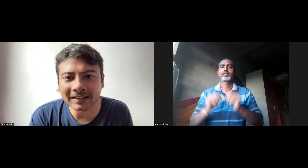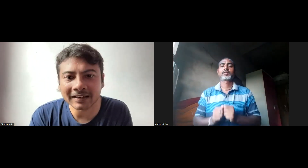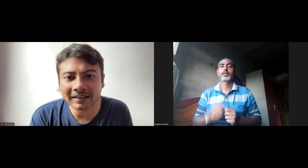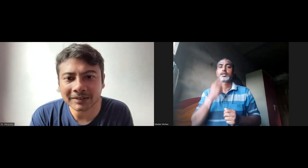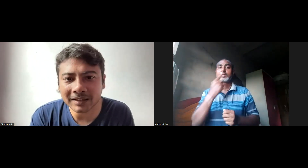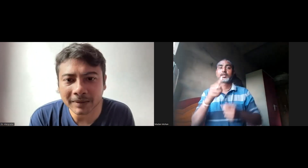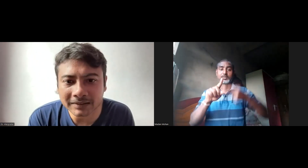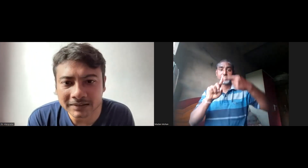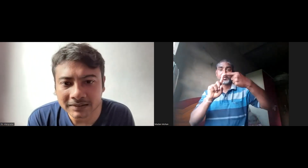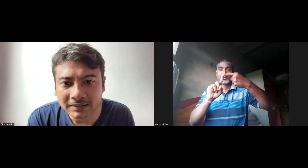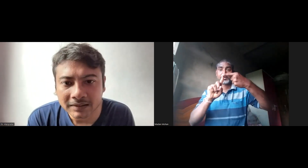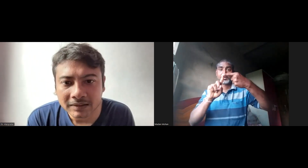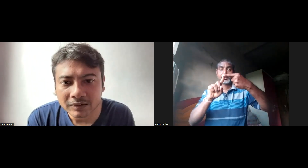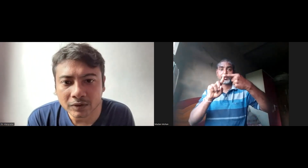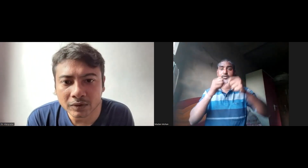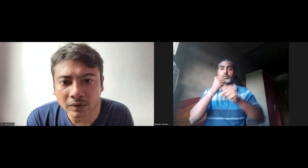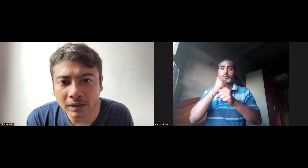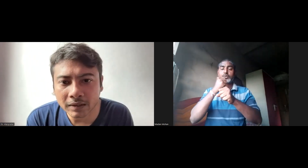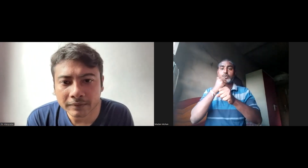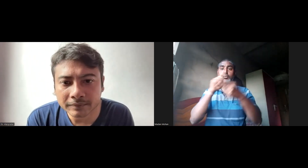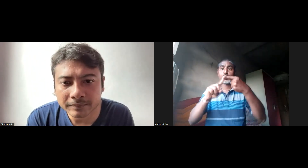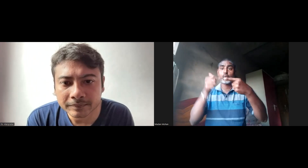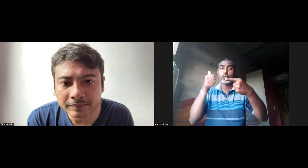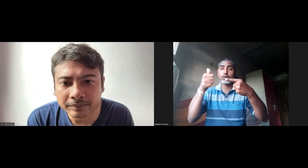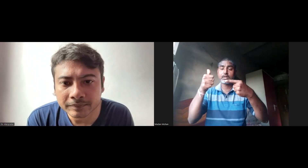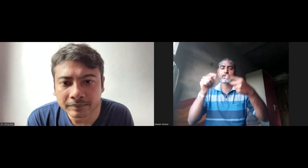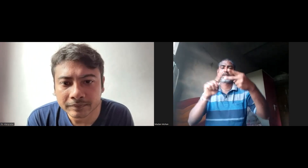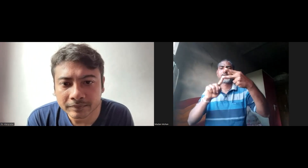Hare Krishna. Namaskar, Mataji. So,